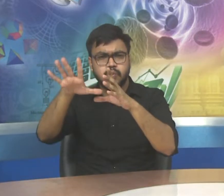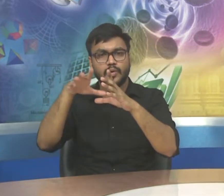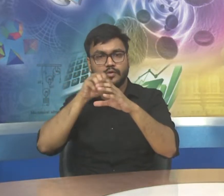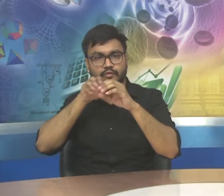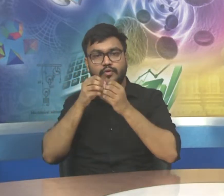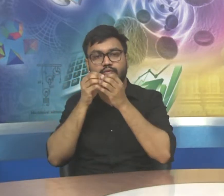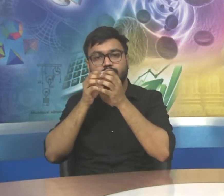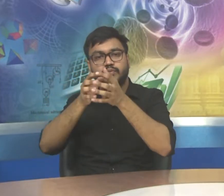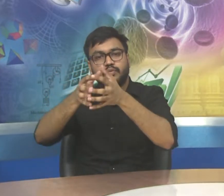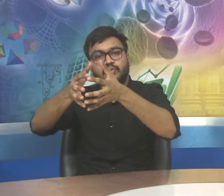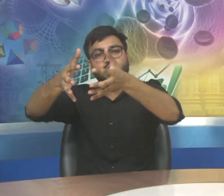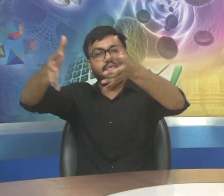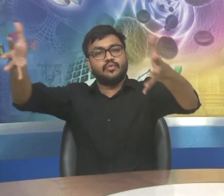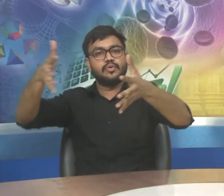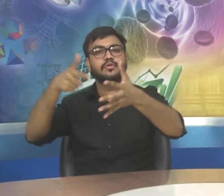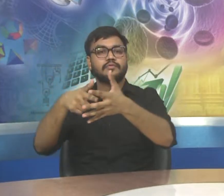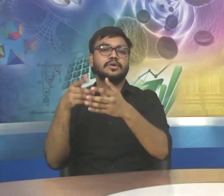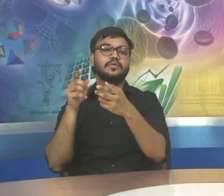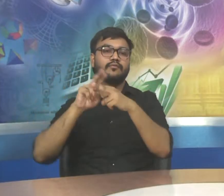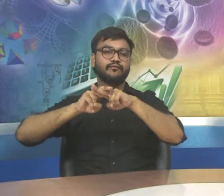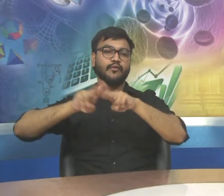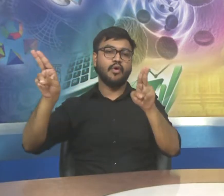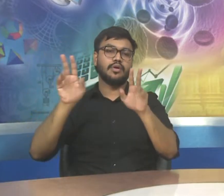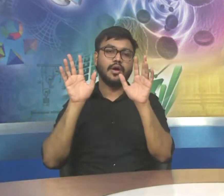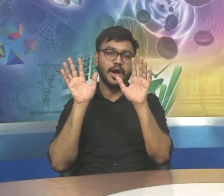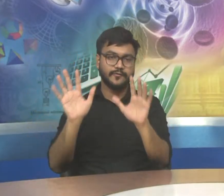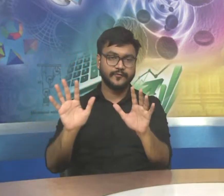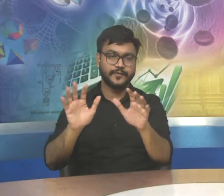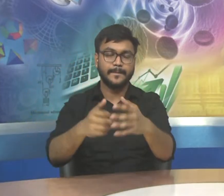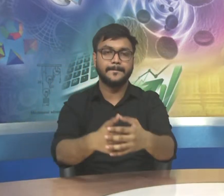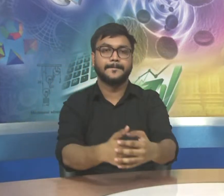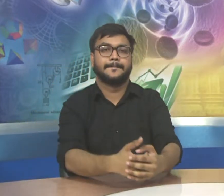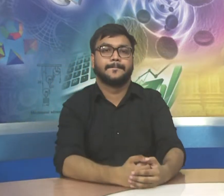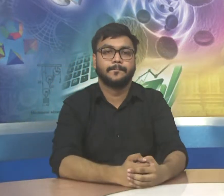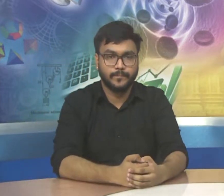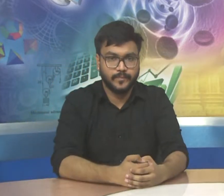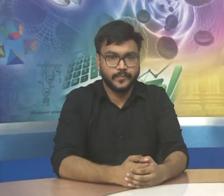easily through the full opening, so more air goes inside.